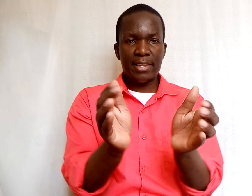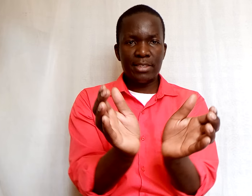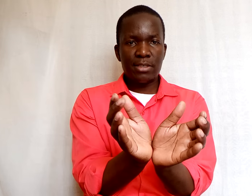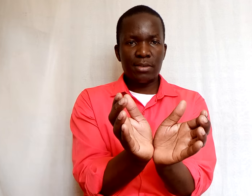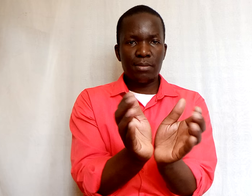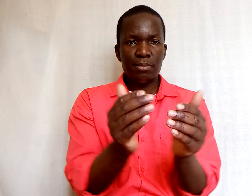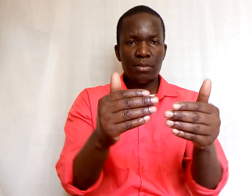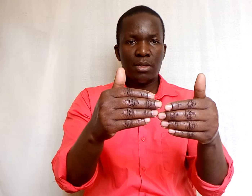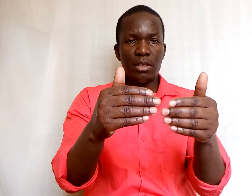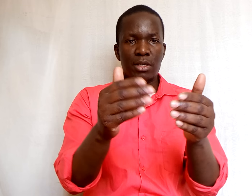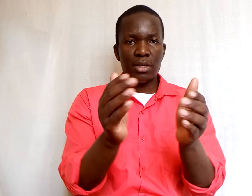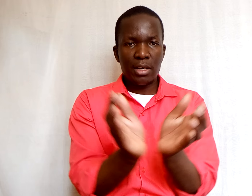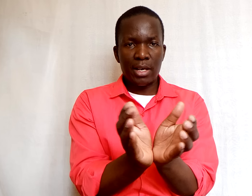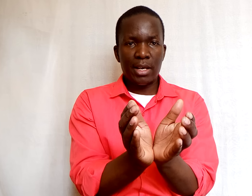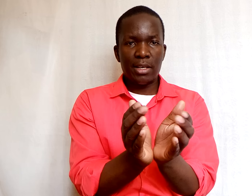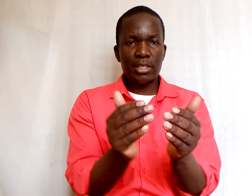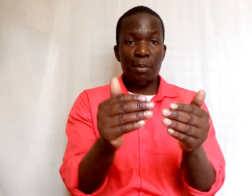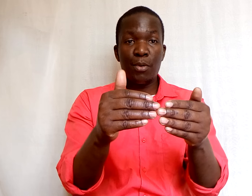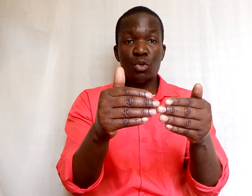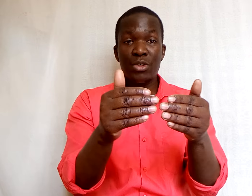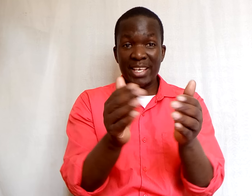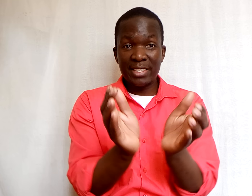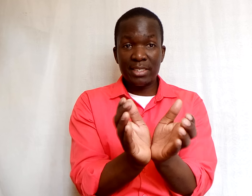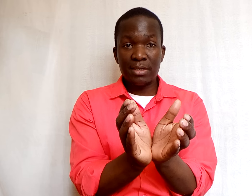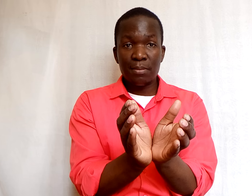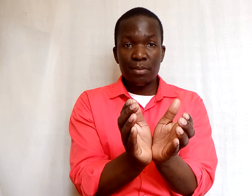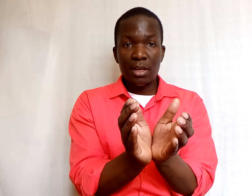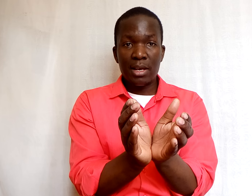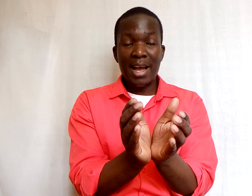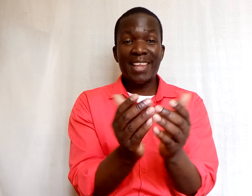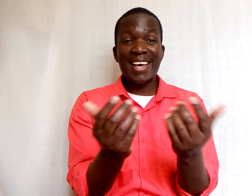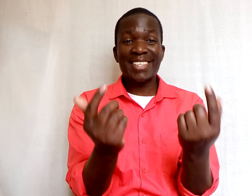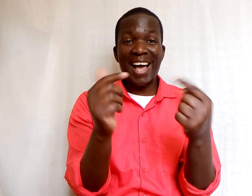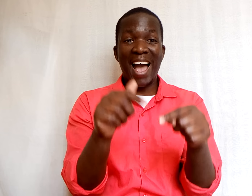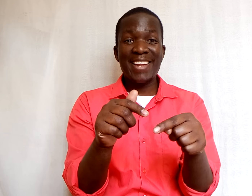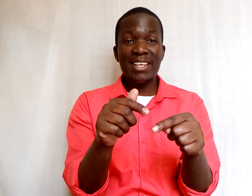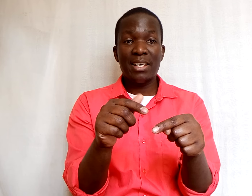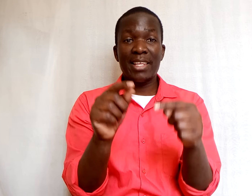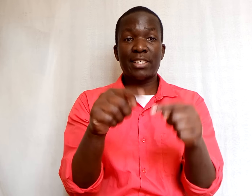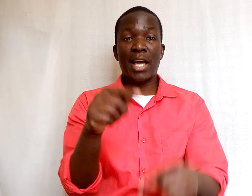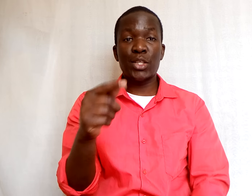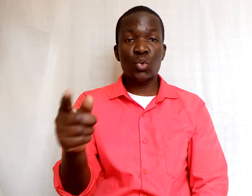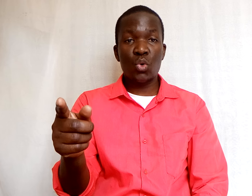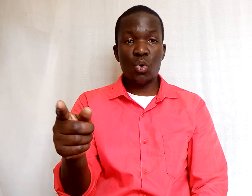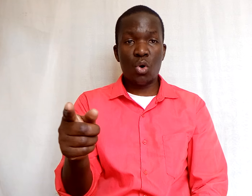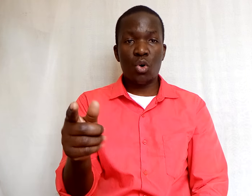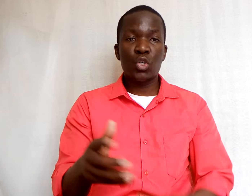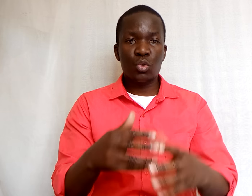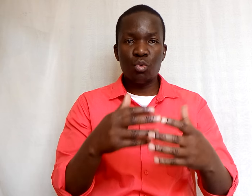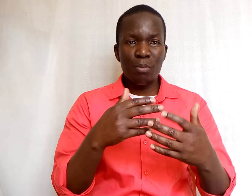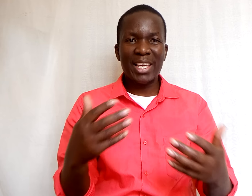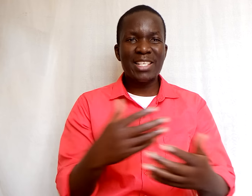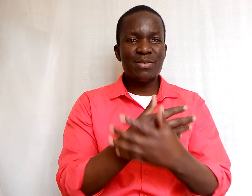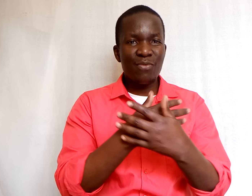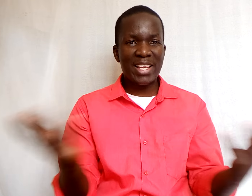this. Some people do this. Others add the sign to cook to make it very